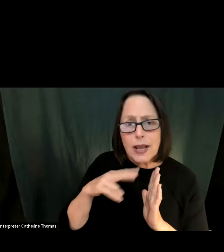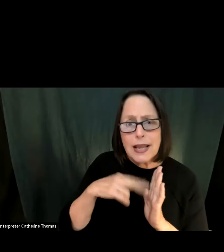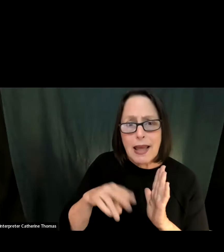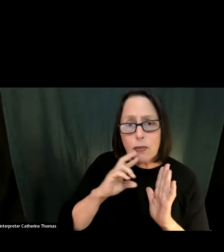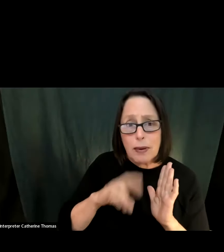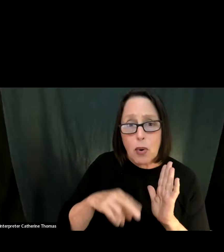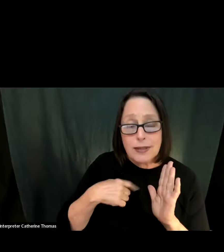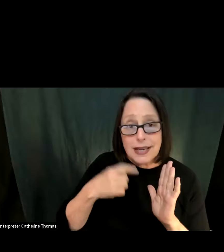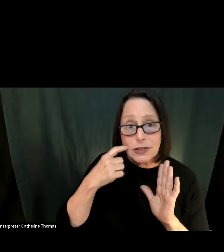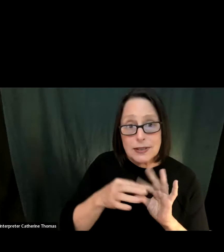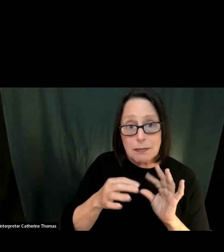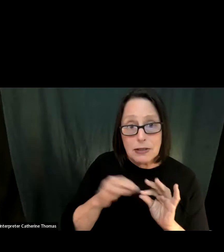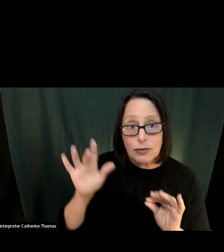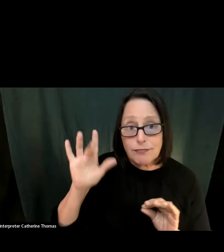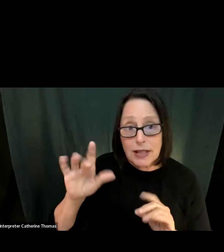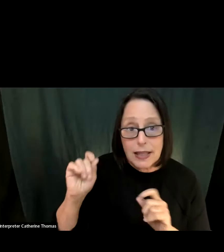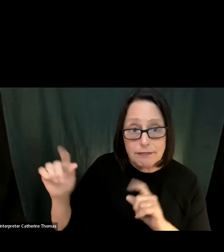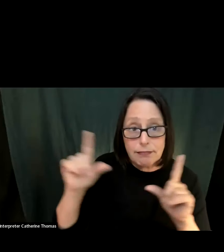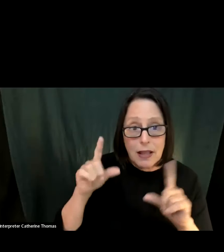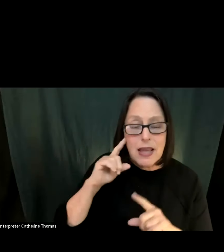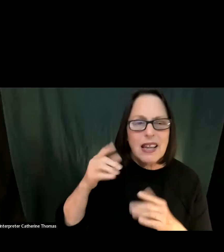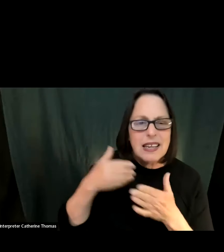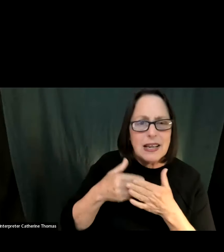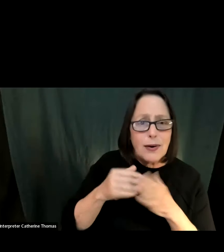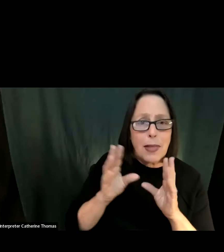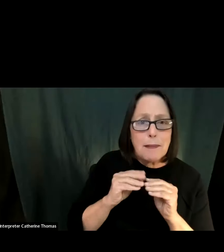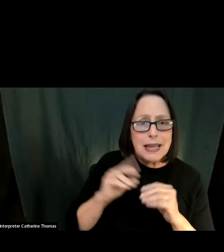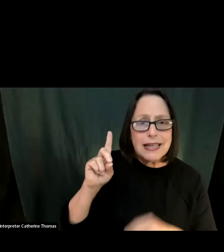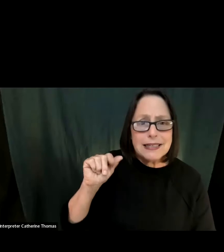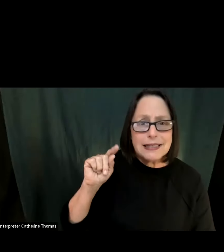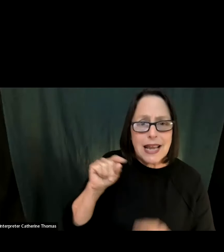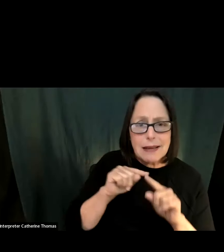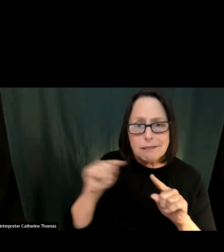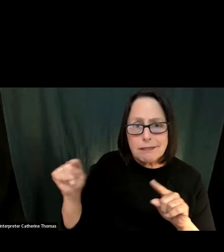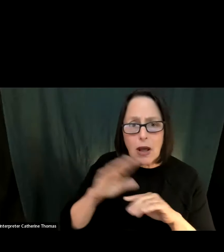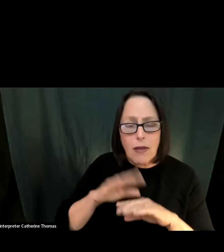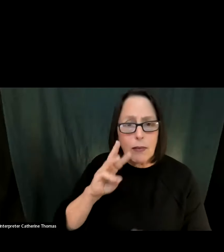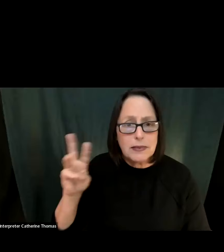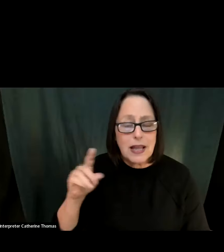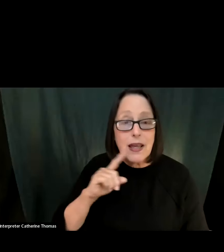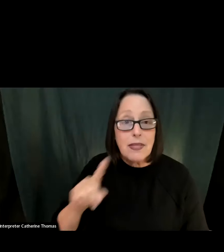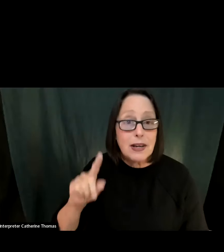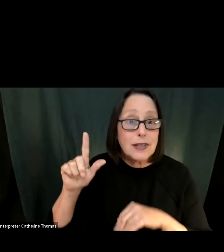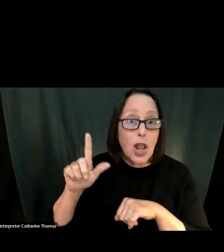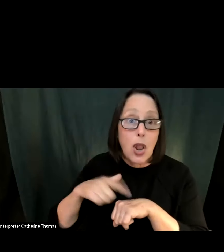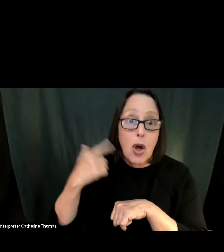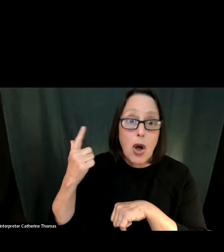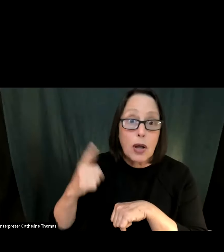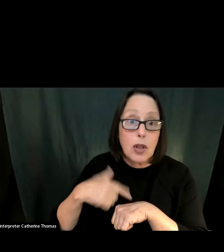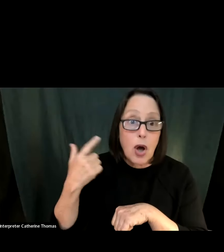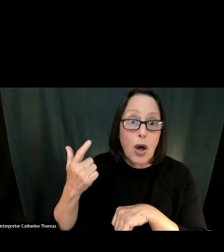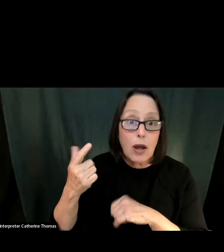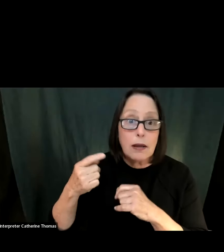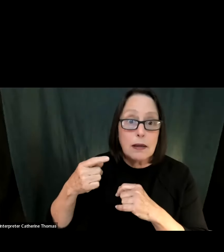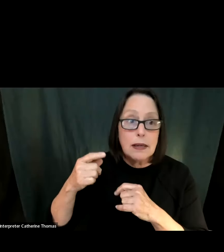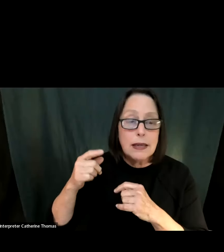mentioned that are next to the meeting date on the website, there's a long run-on, very